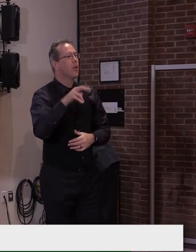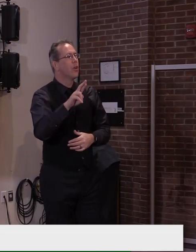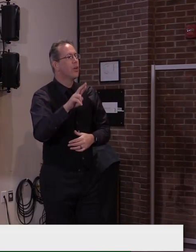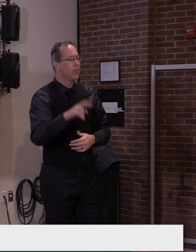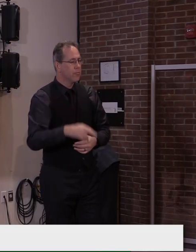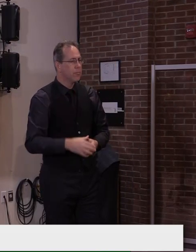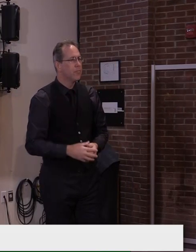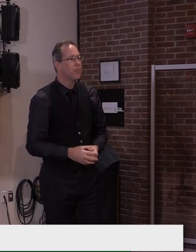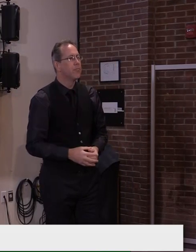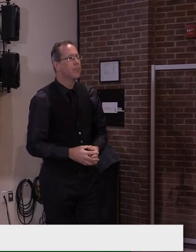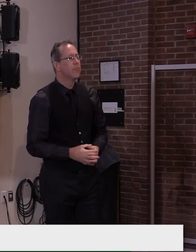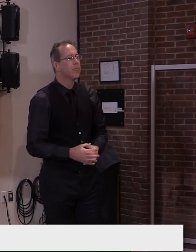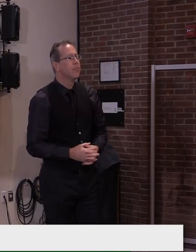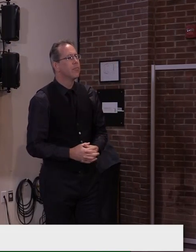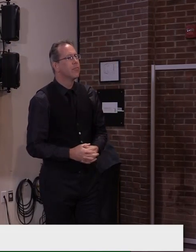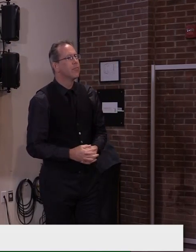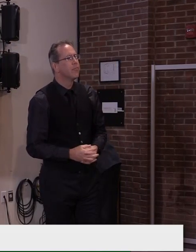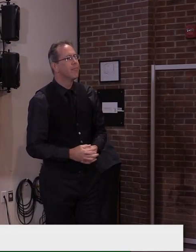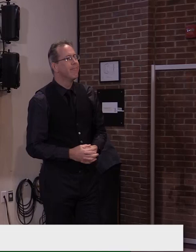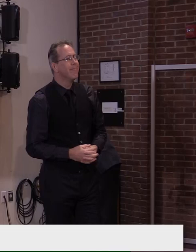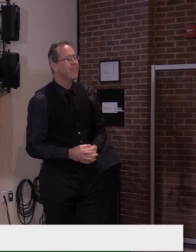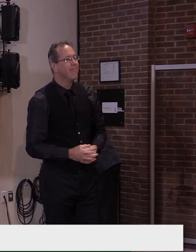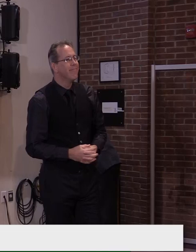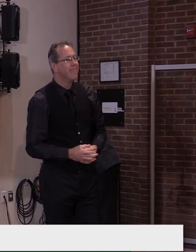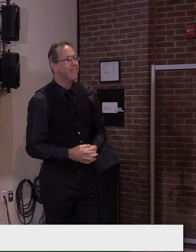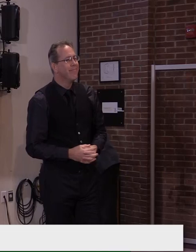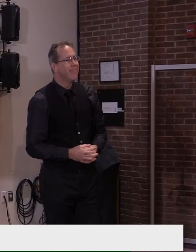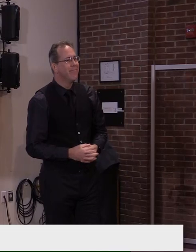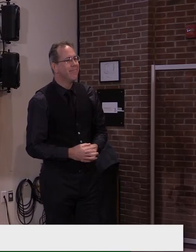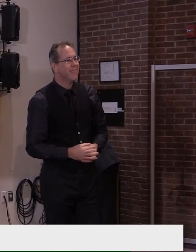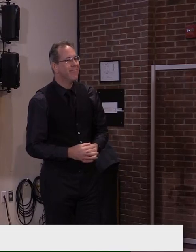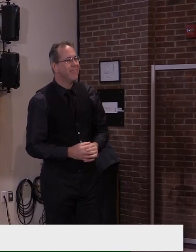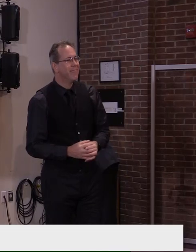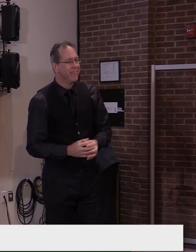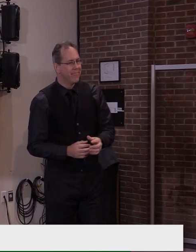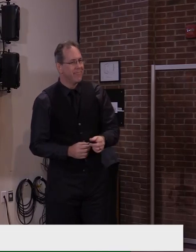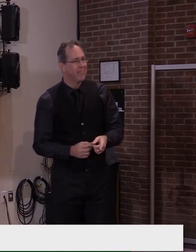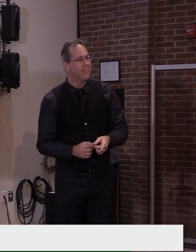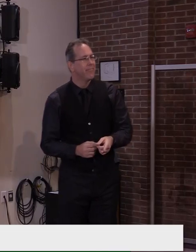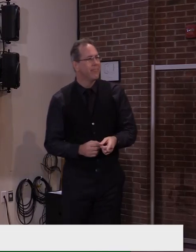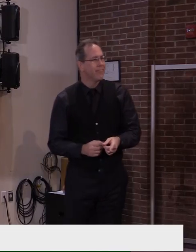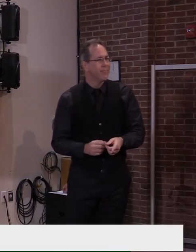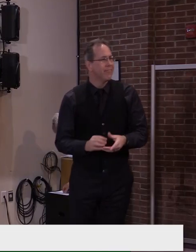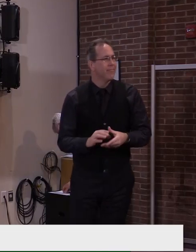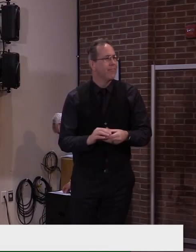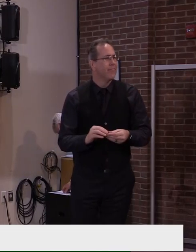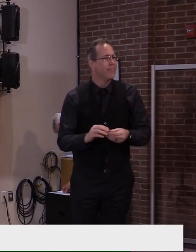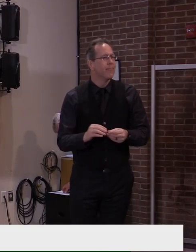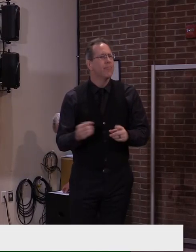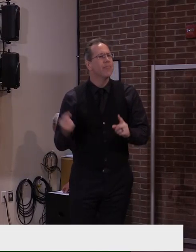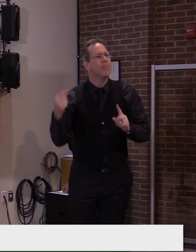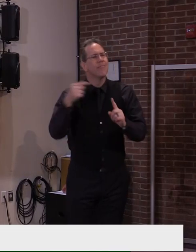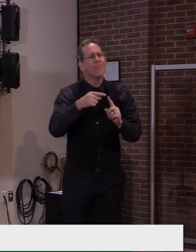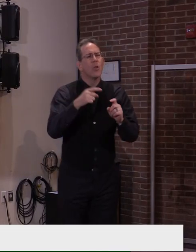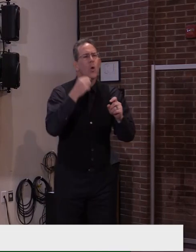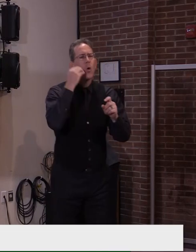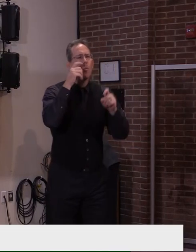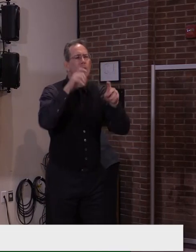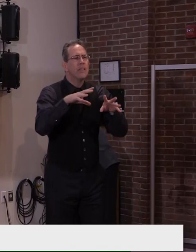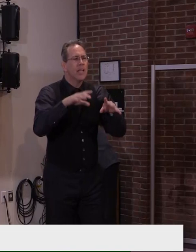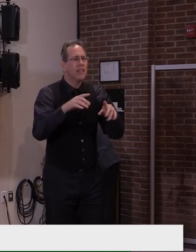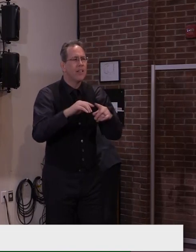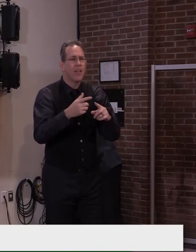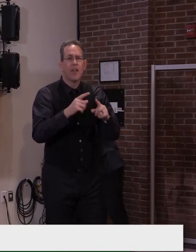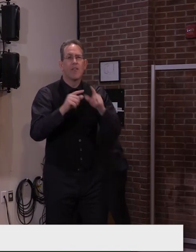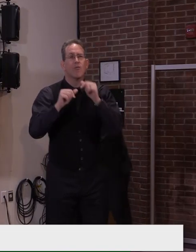Okay, thank you, Jason. So we've been talking a lot about the home tests and about people reporting and not reporting and what that